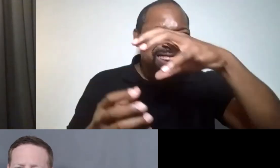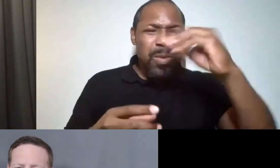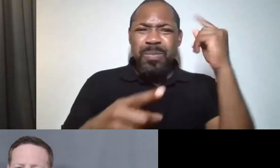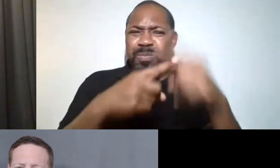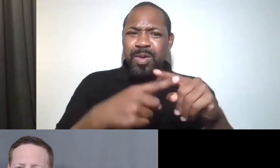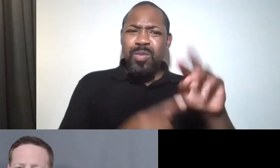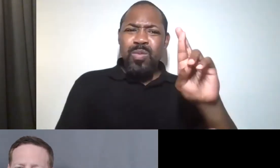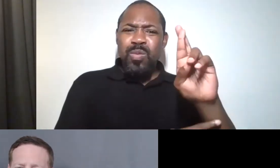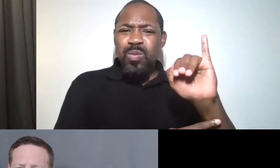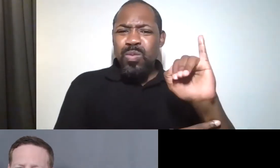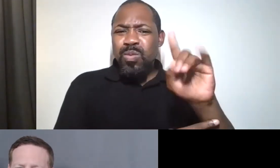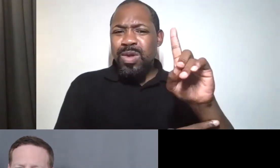in this environment right now,